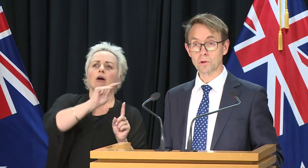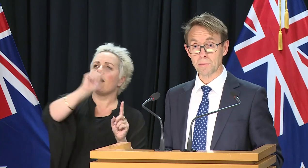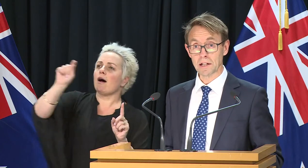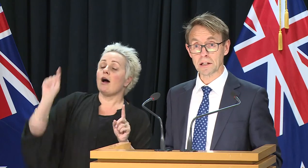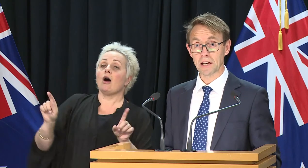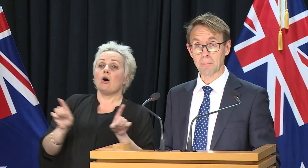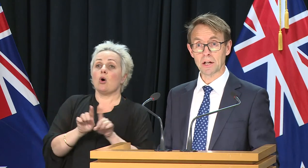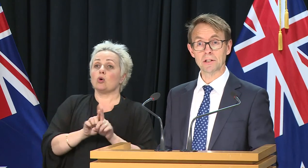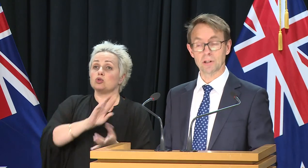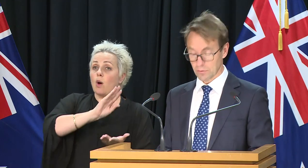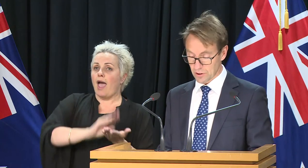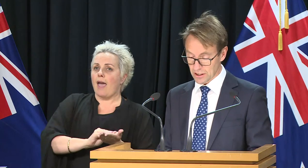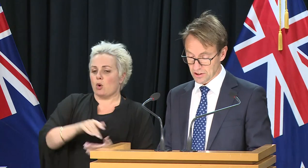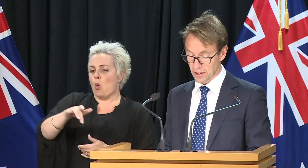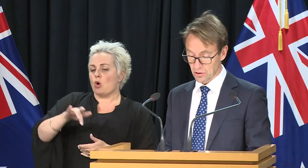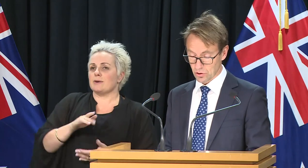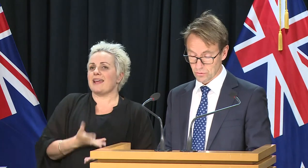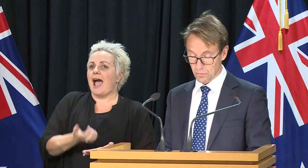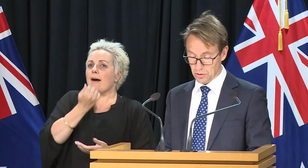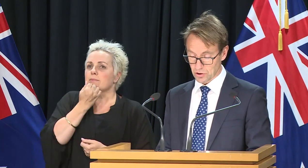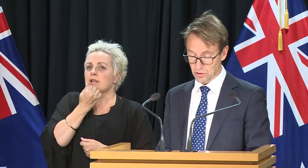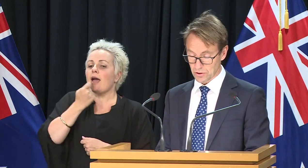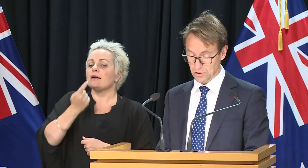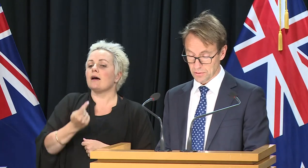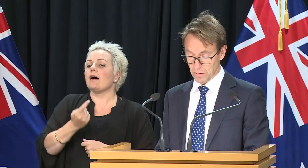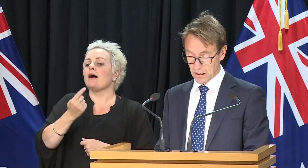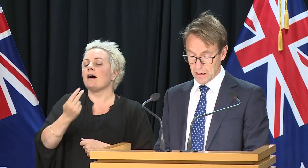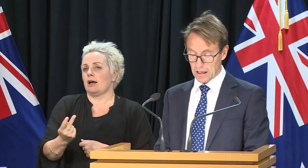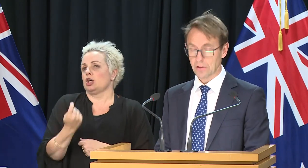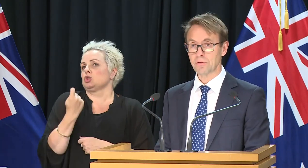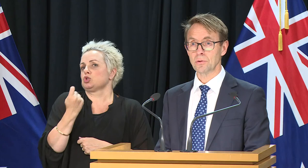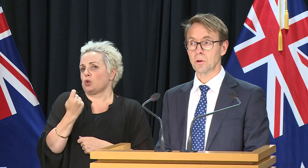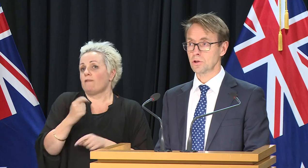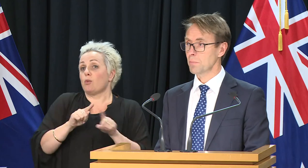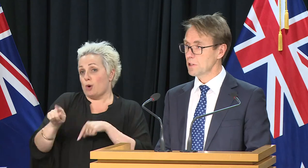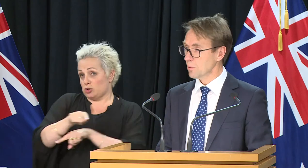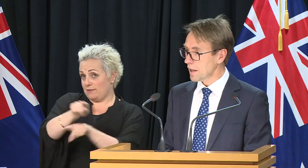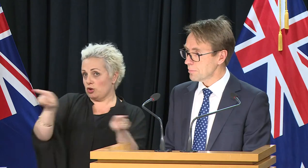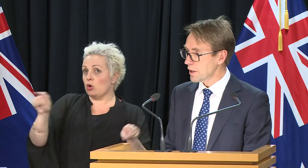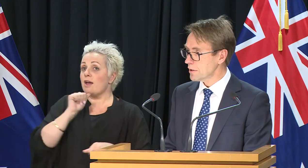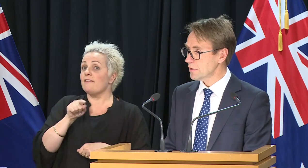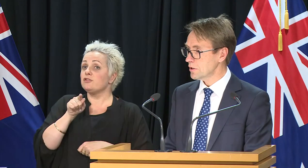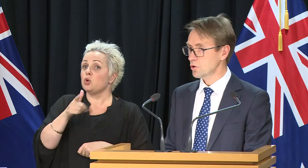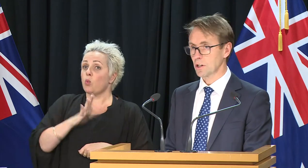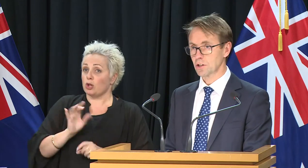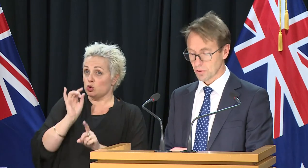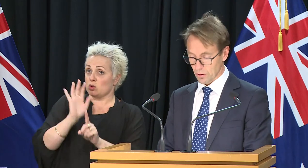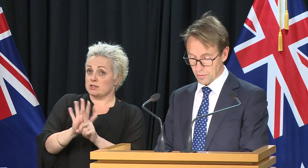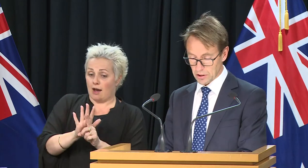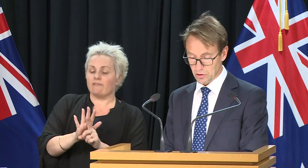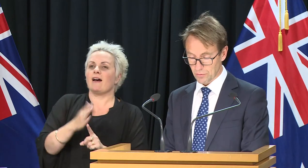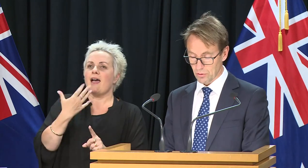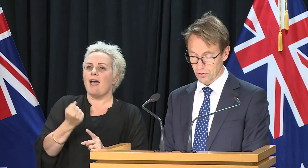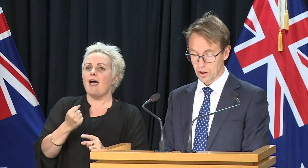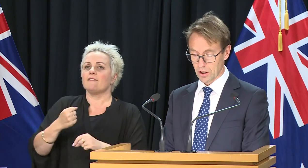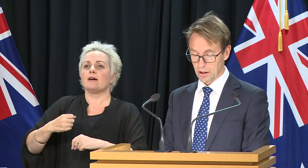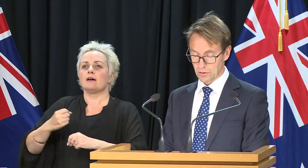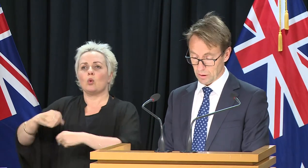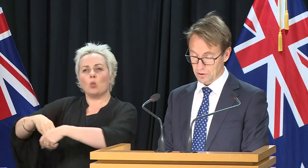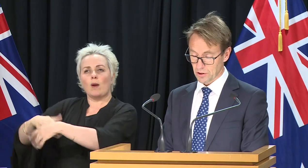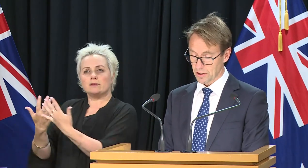will automatically update over the next day or two for most users. And if you want to manually update, the instructions are on the Ministry of